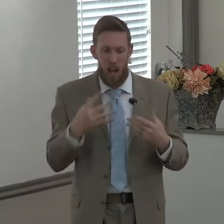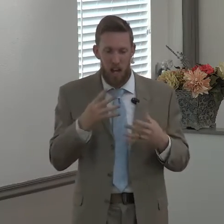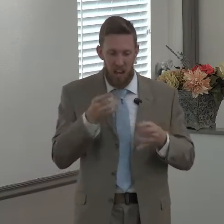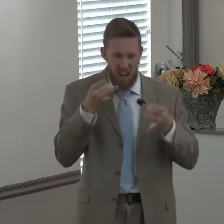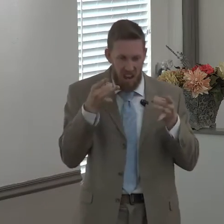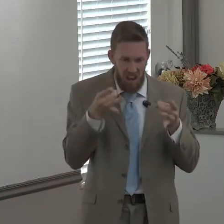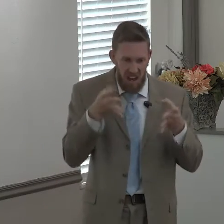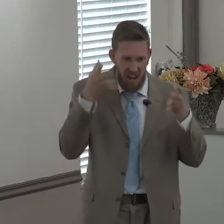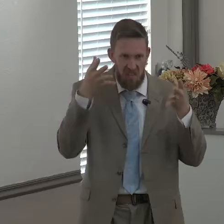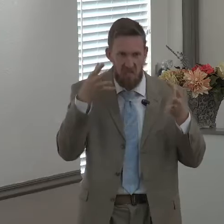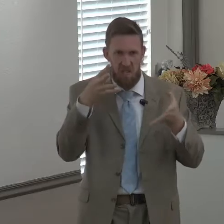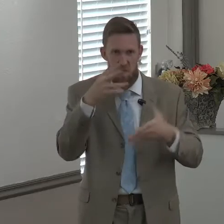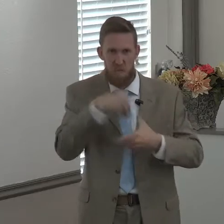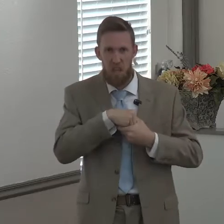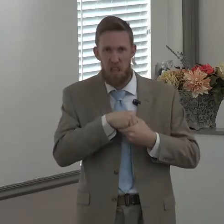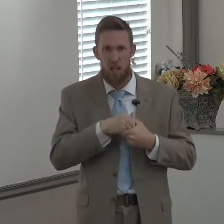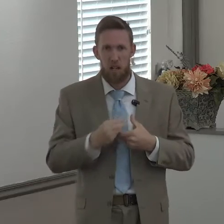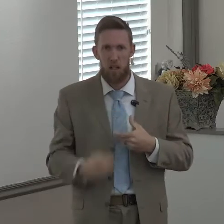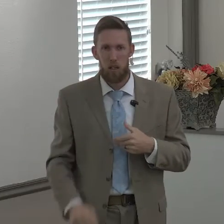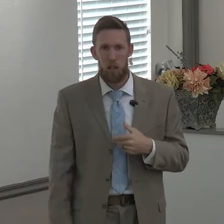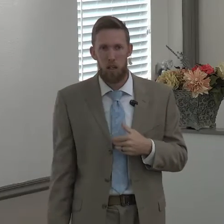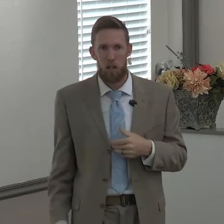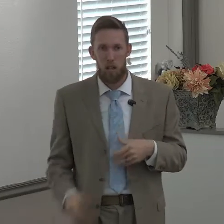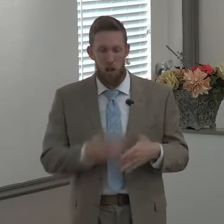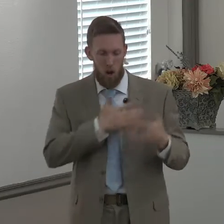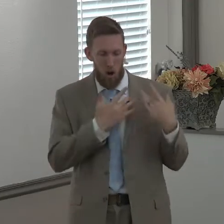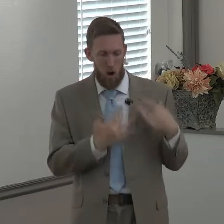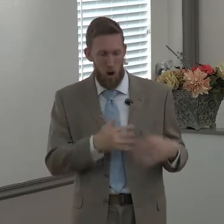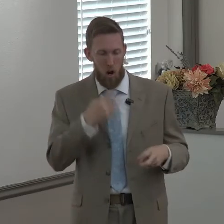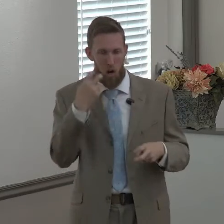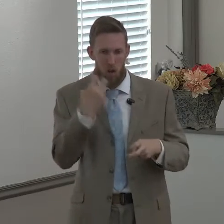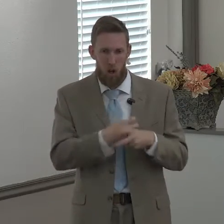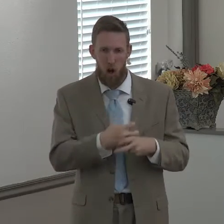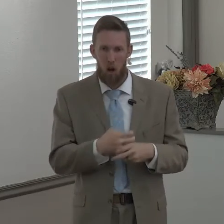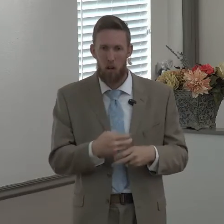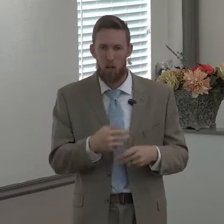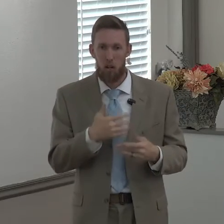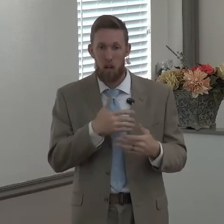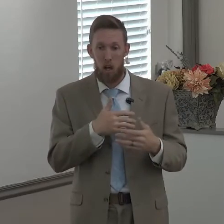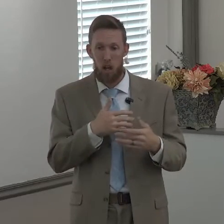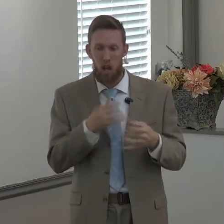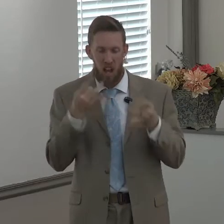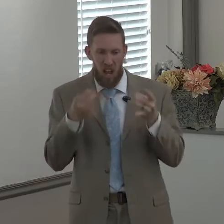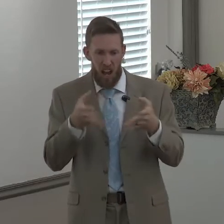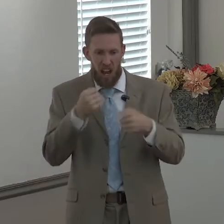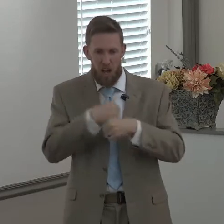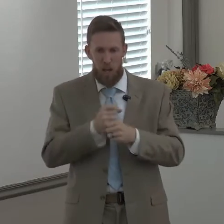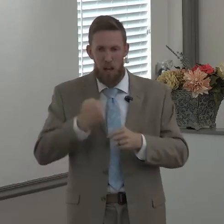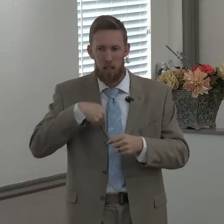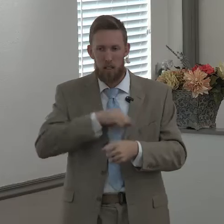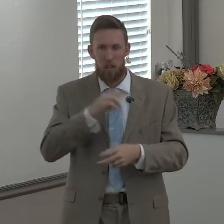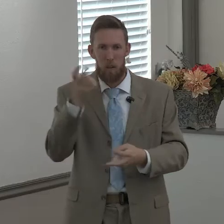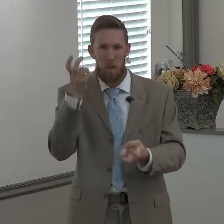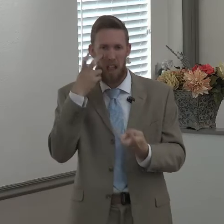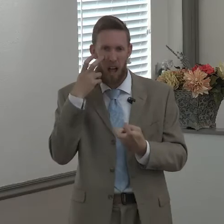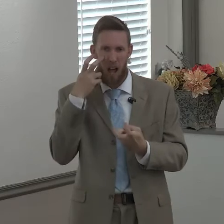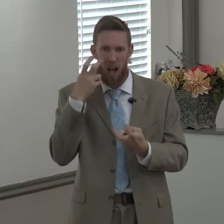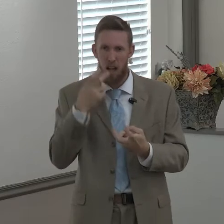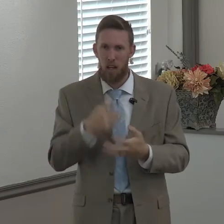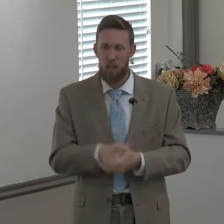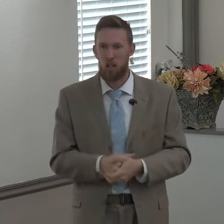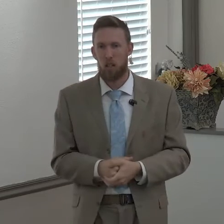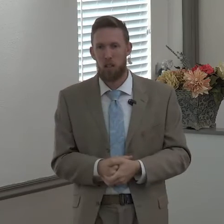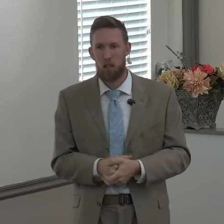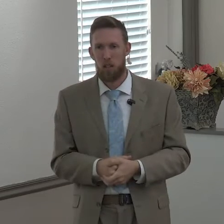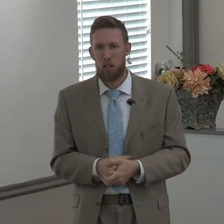Why'd they miss it? Because instead of any kind of sacrificial love, they had hatred that wanted to sacrifice the